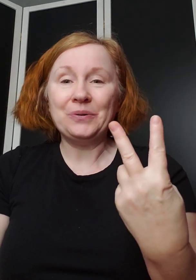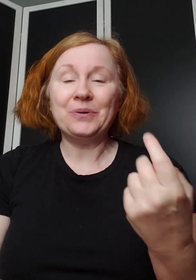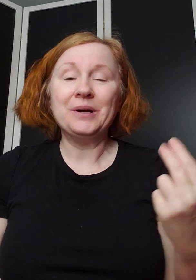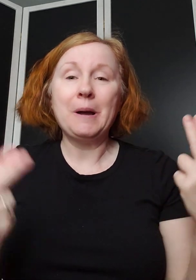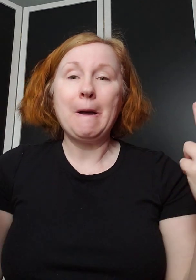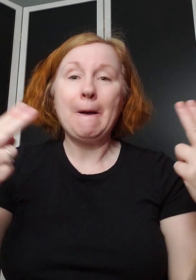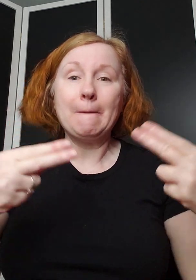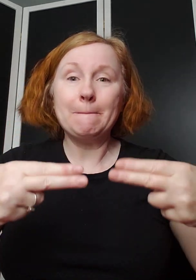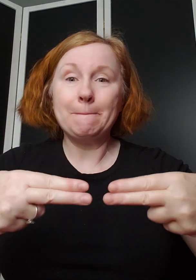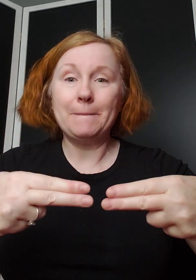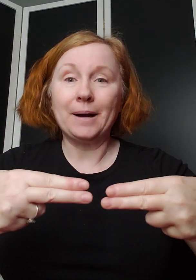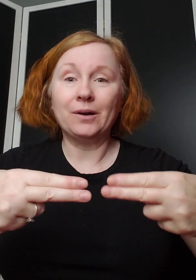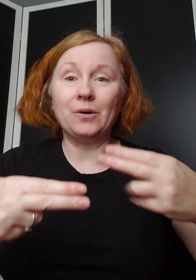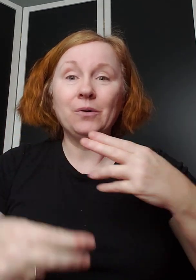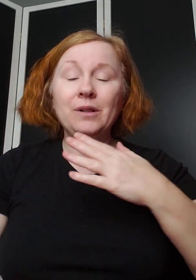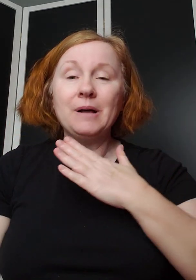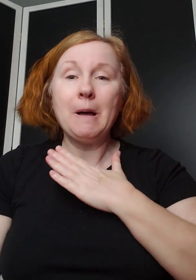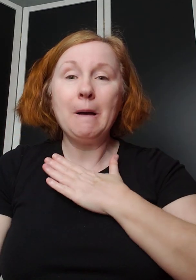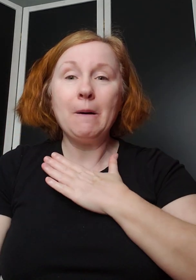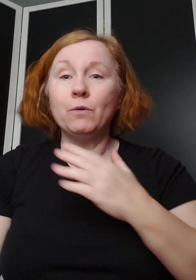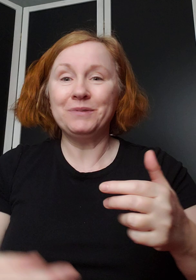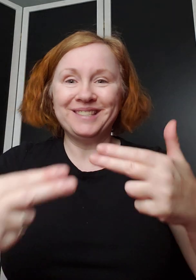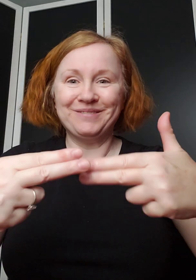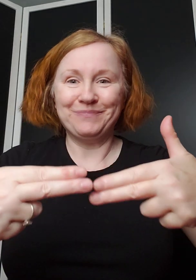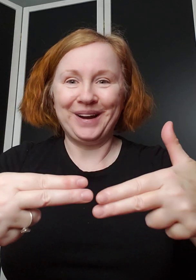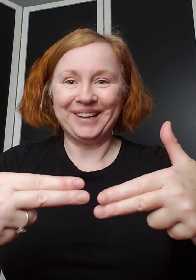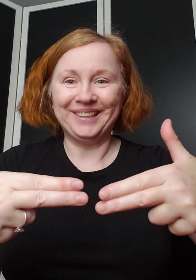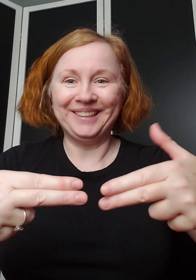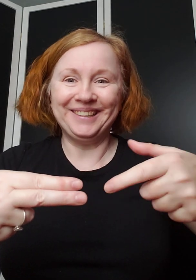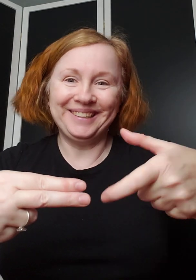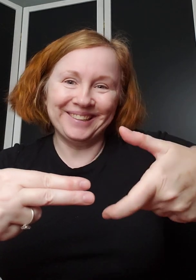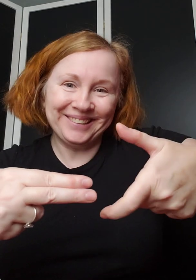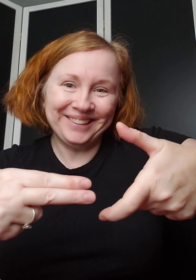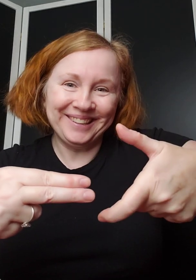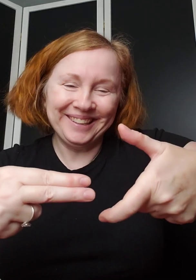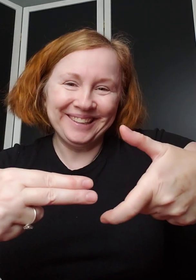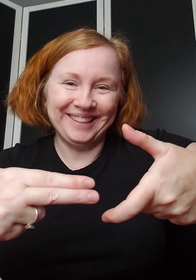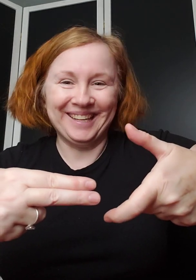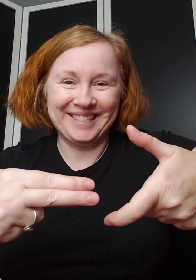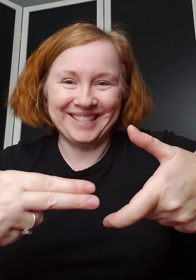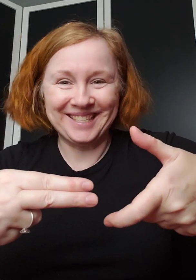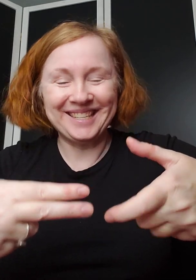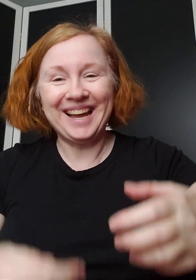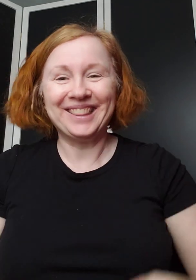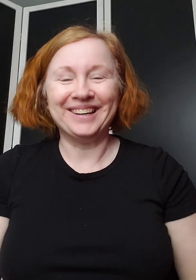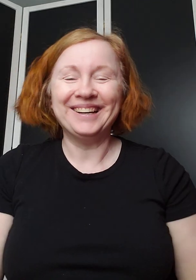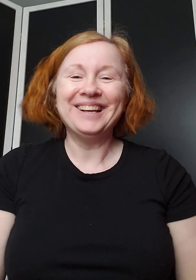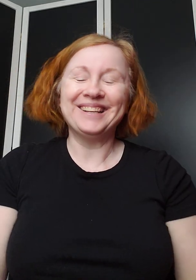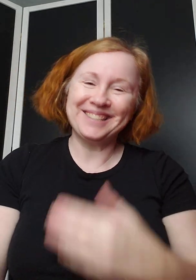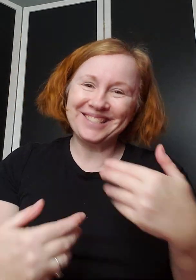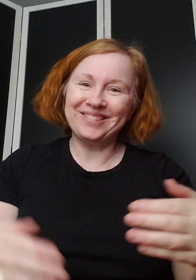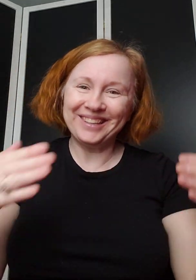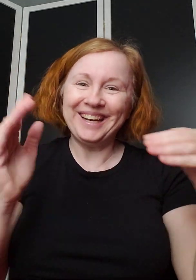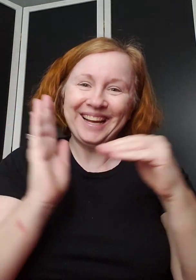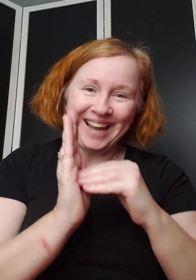2, buckle, oops, buckle, not just together. Let's do it